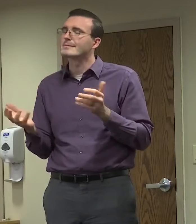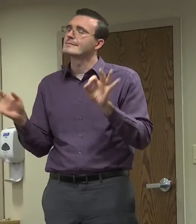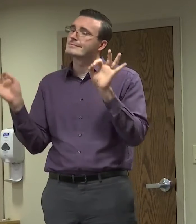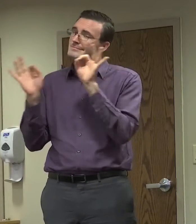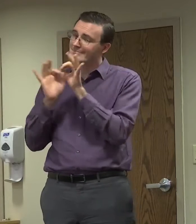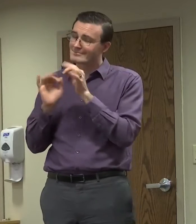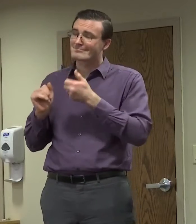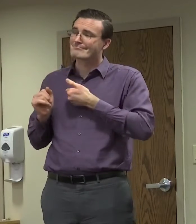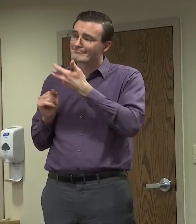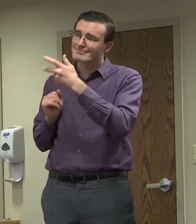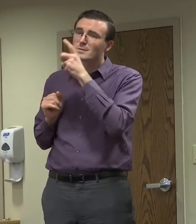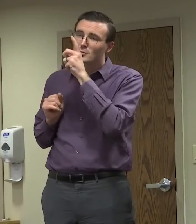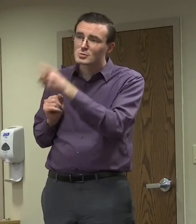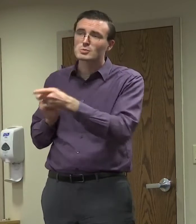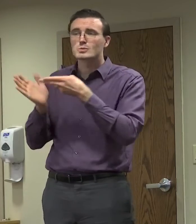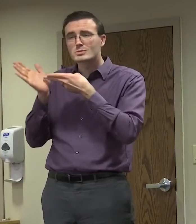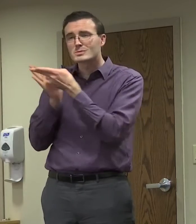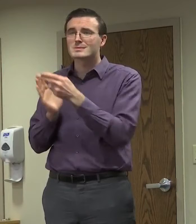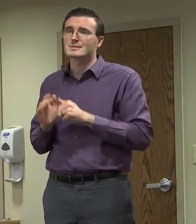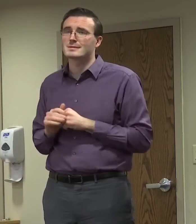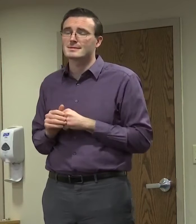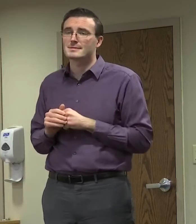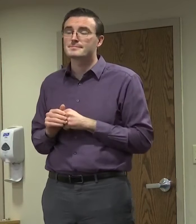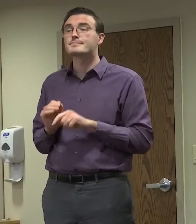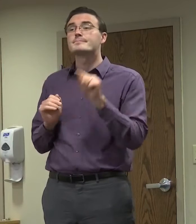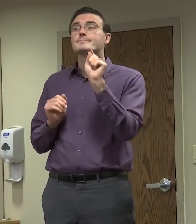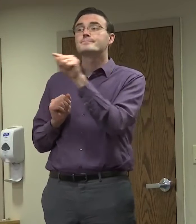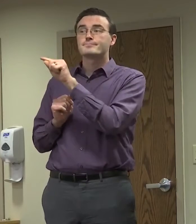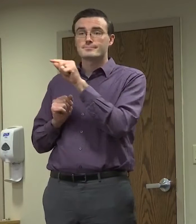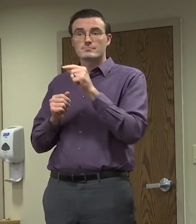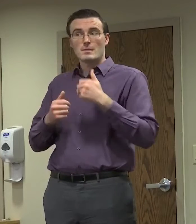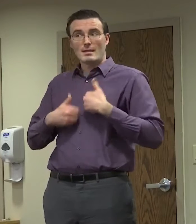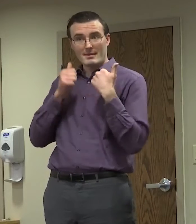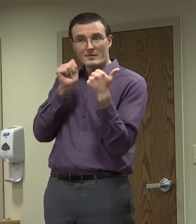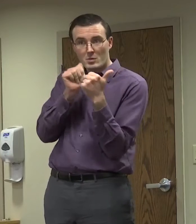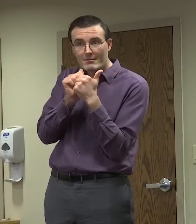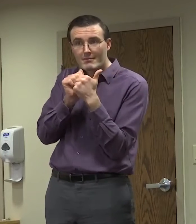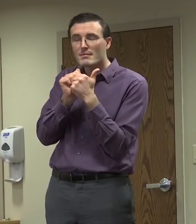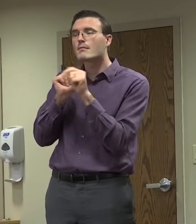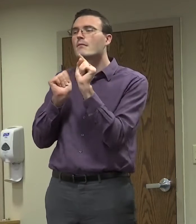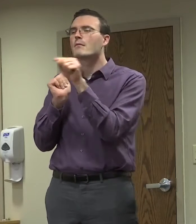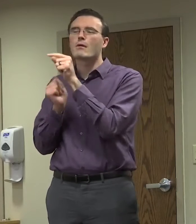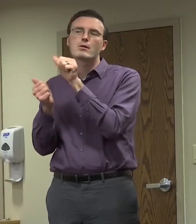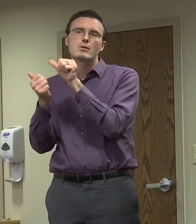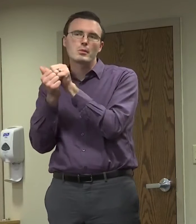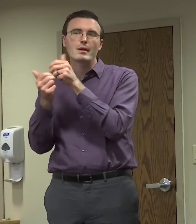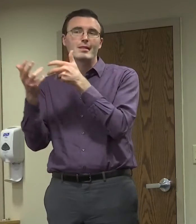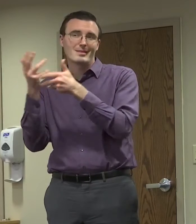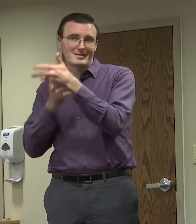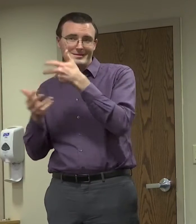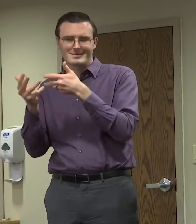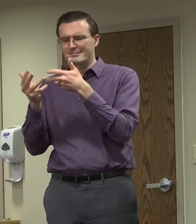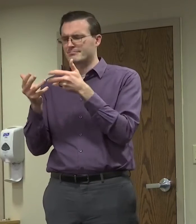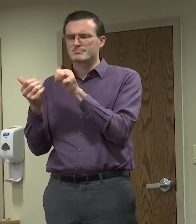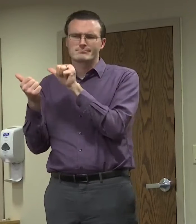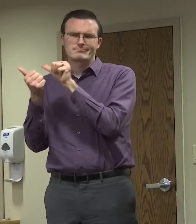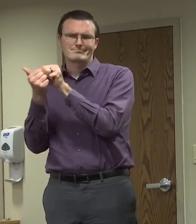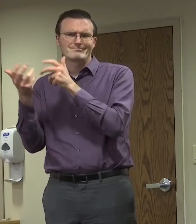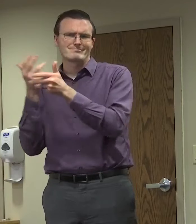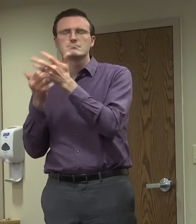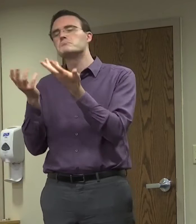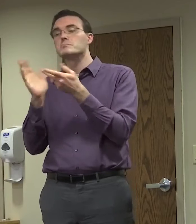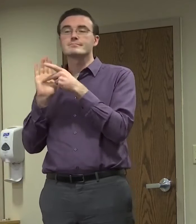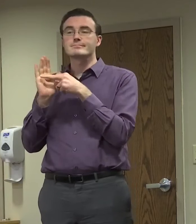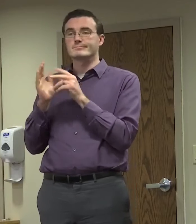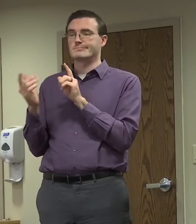got to quarantine your household contacts and your close contacts. Those people you've been in less than, 6 feet of social distance.